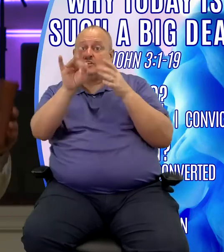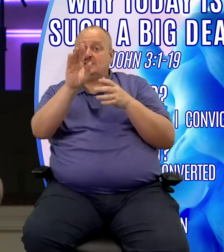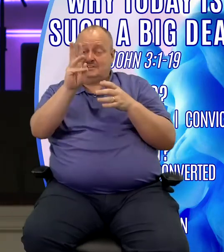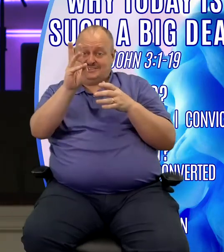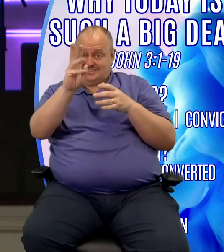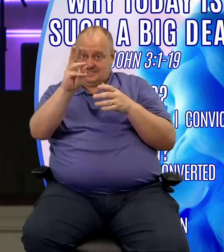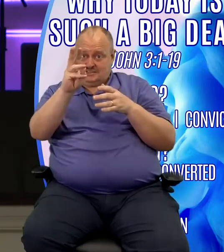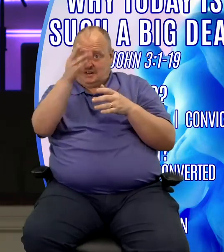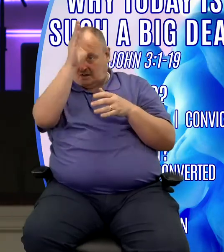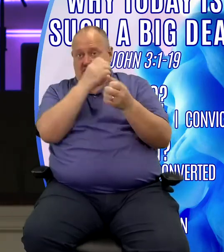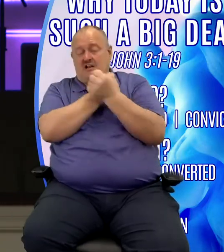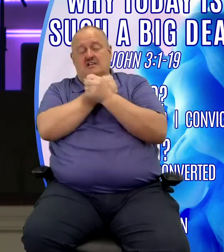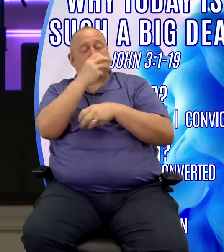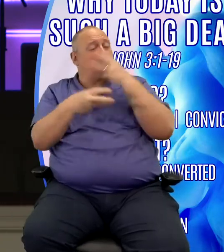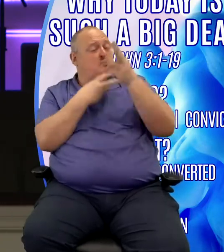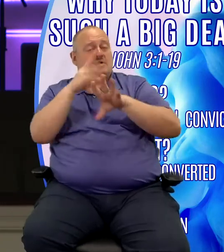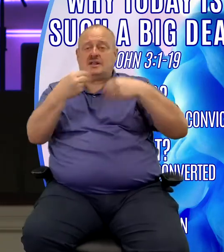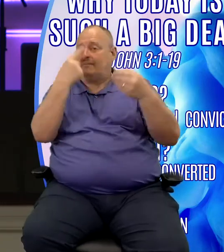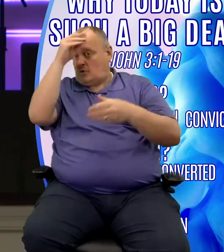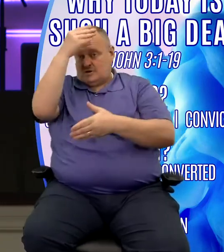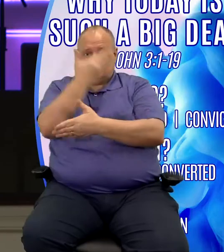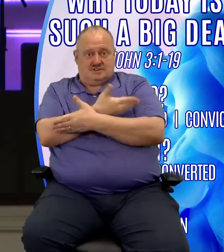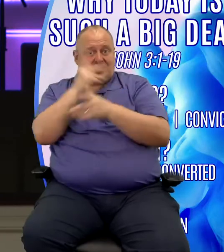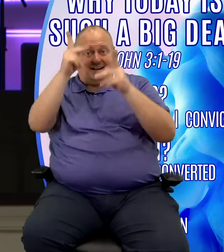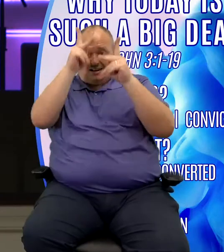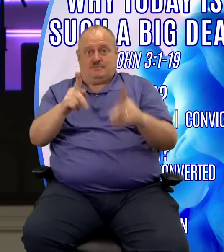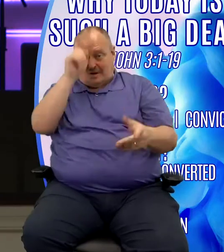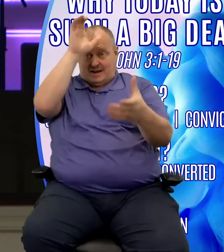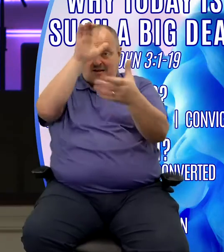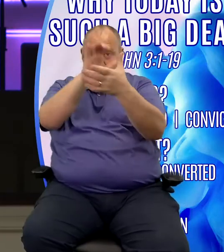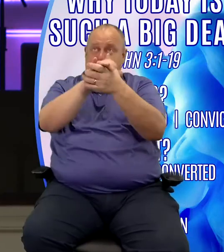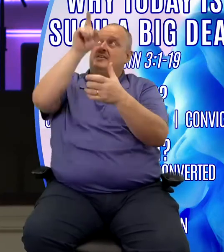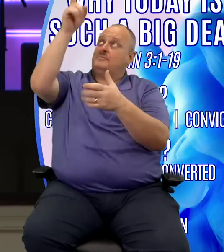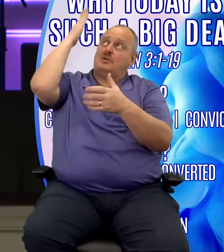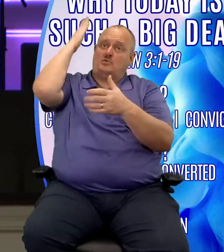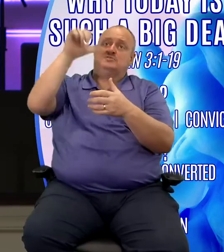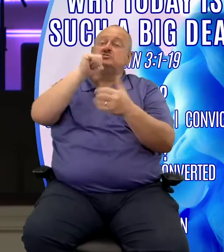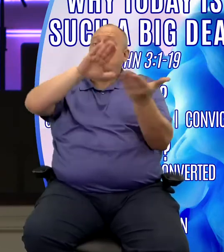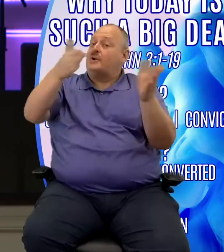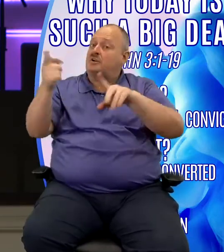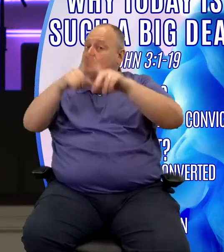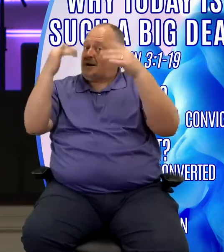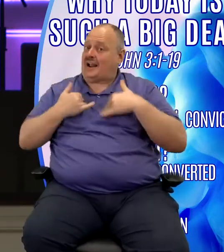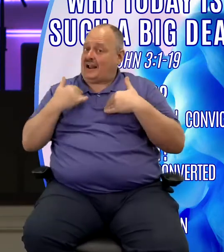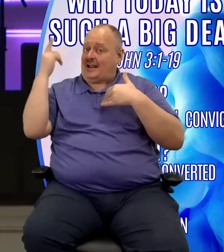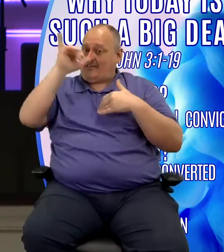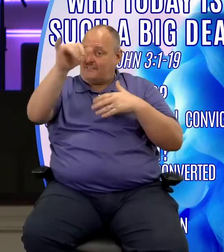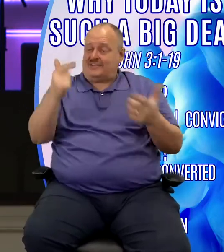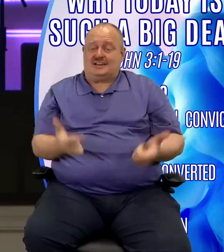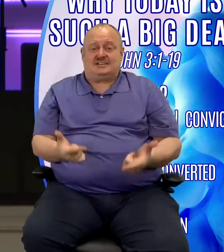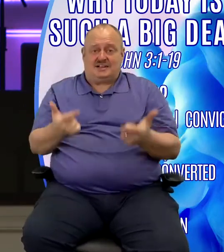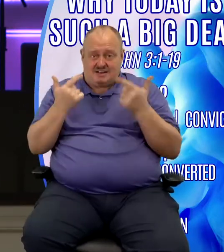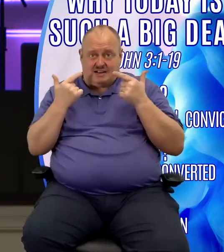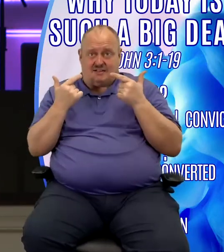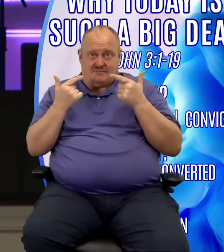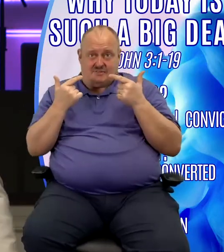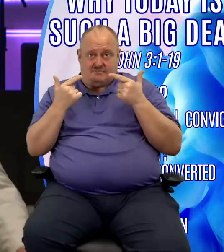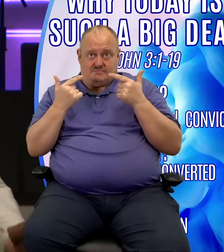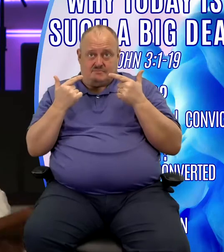verse, for God so loved the world, he gave his only begotten Son, that whosoever believeth in him should not perish, but have everlasting